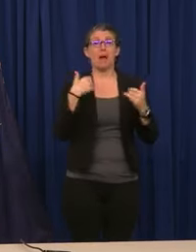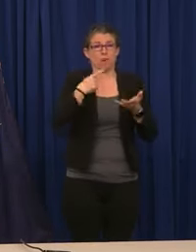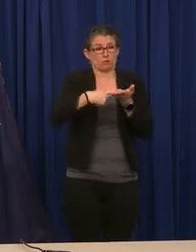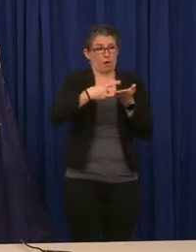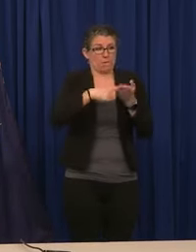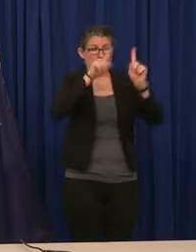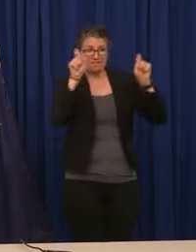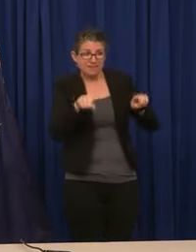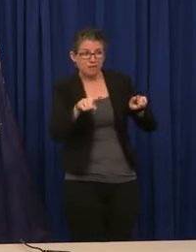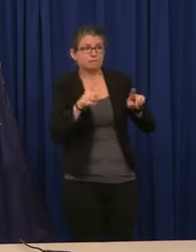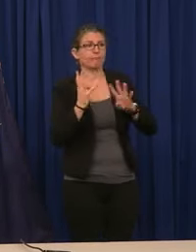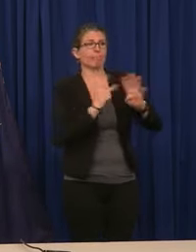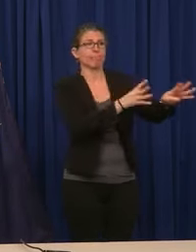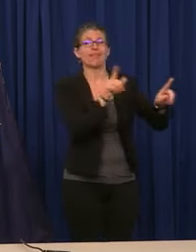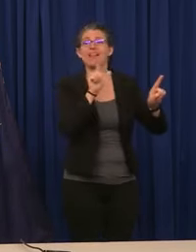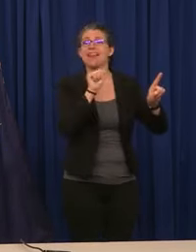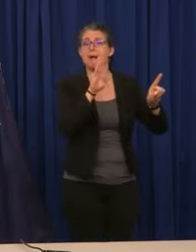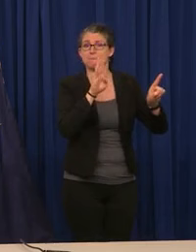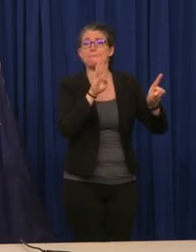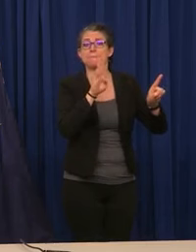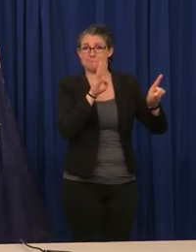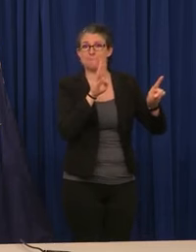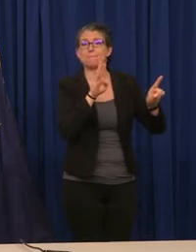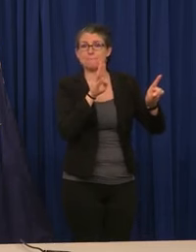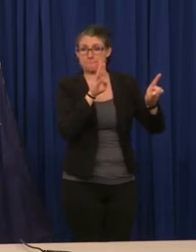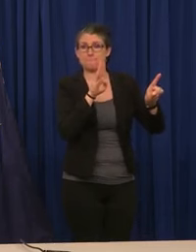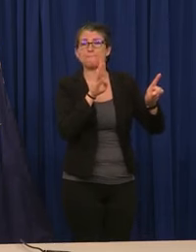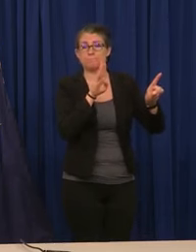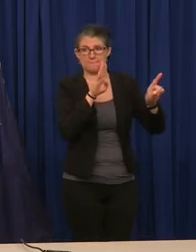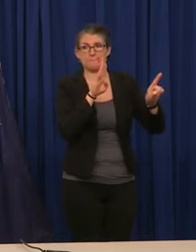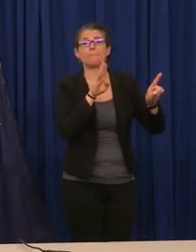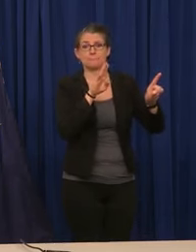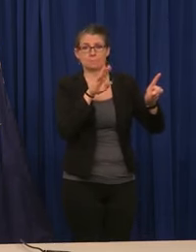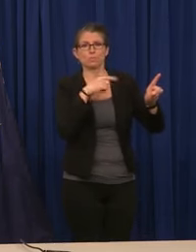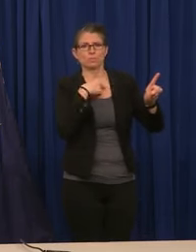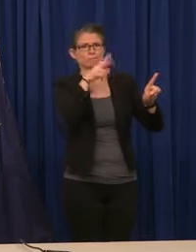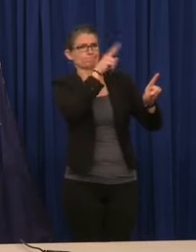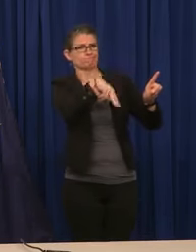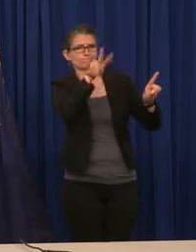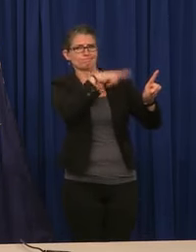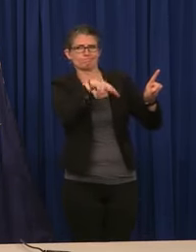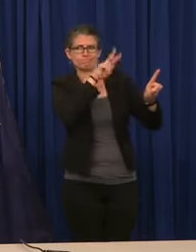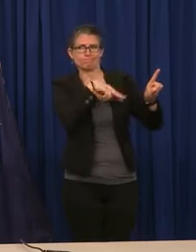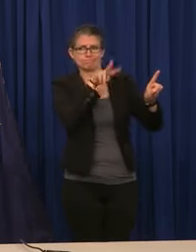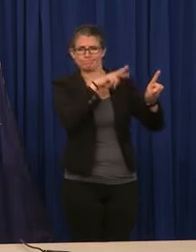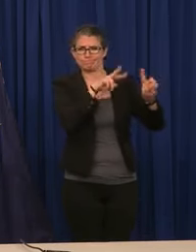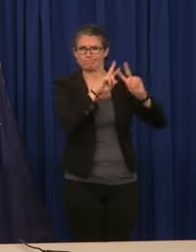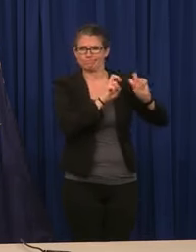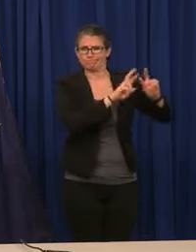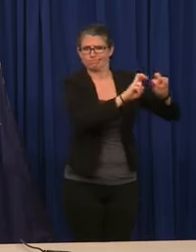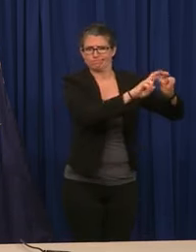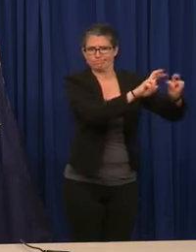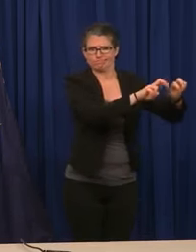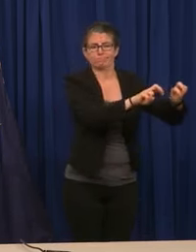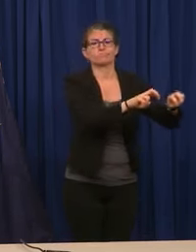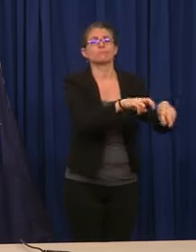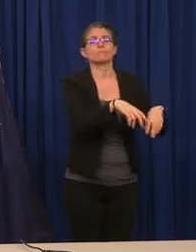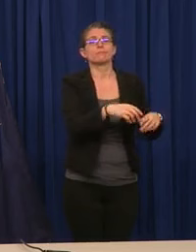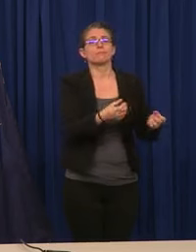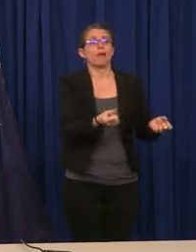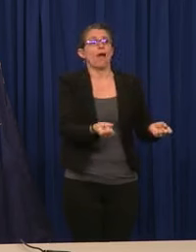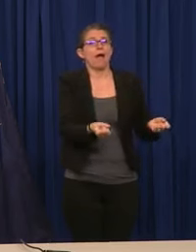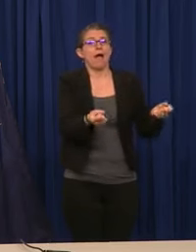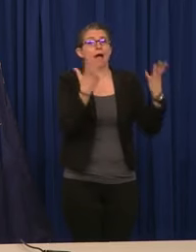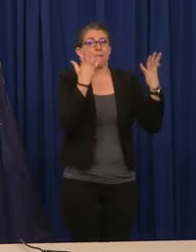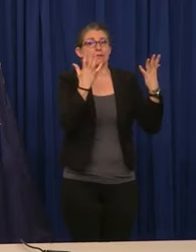are always trying to keep tabs with in laboratory testing is how many tests we have on hand, how many tests we can